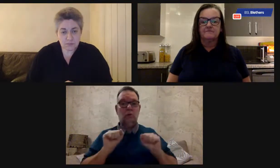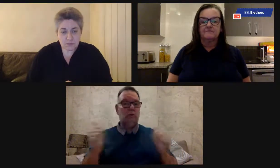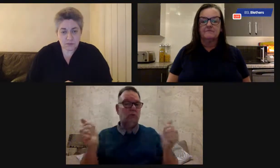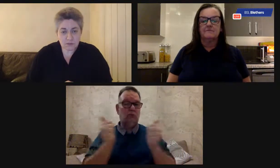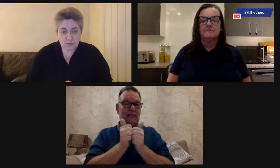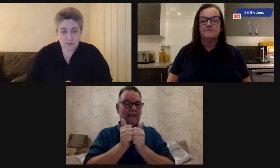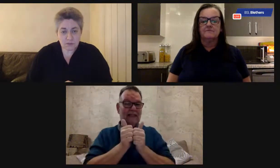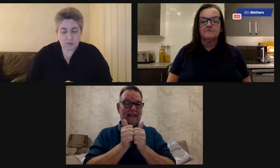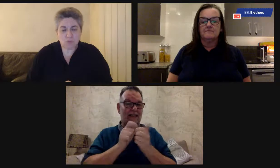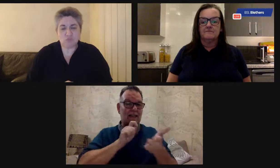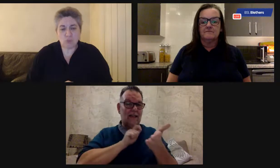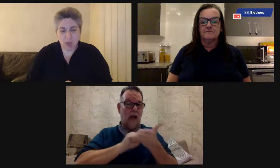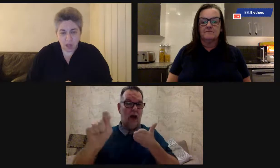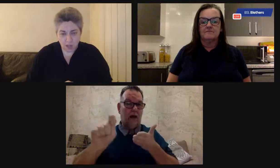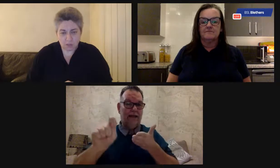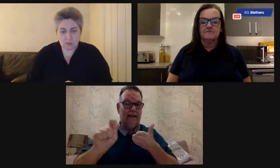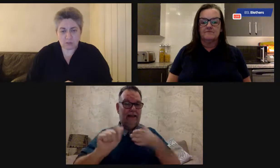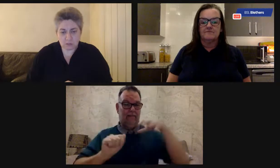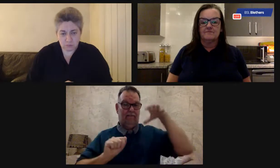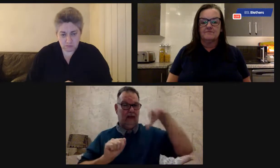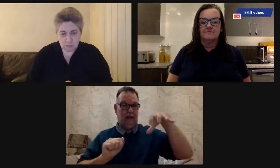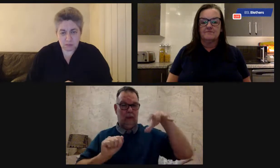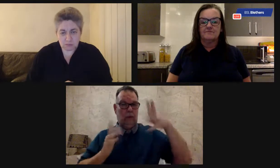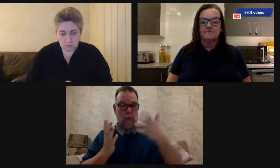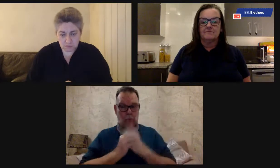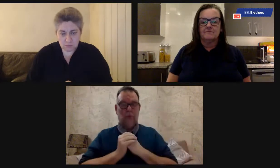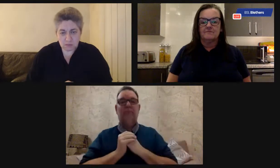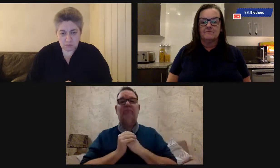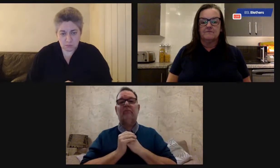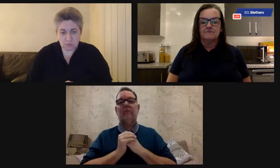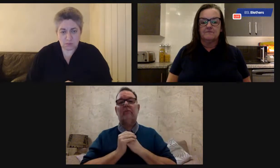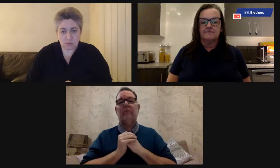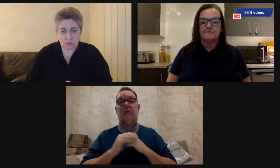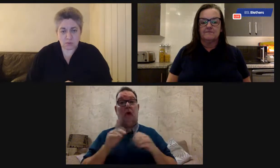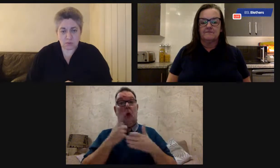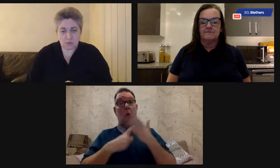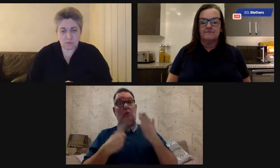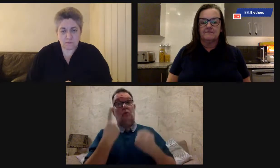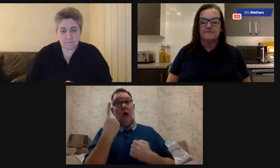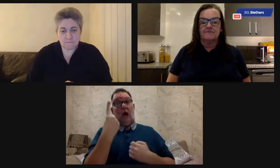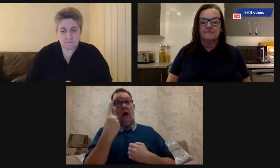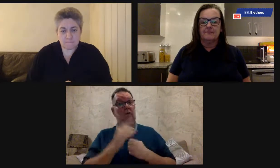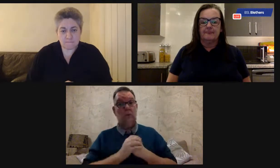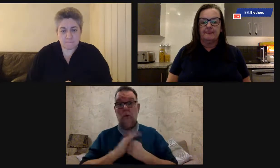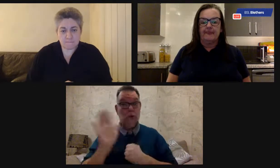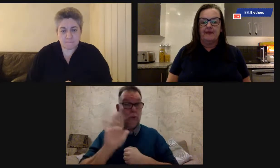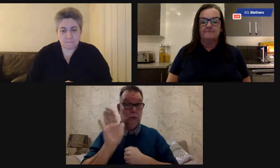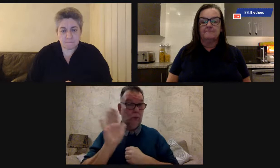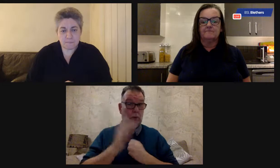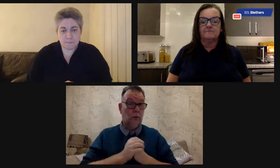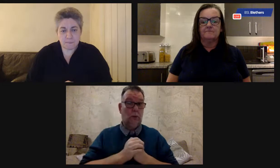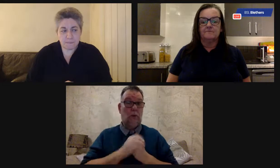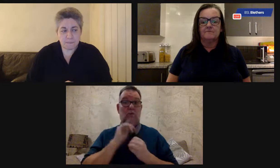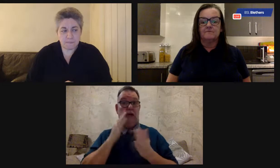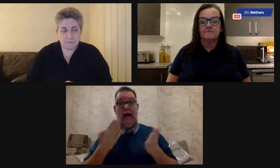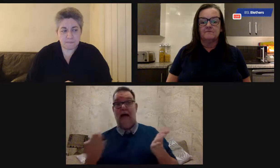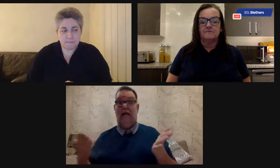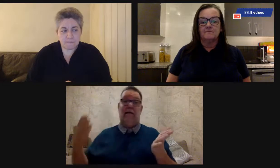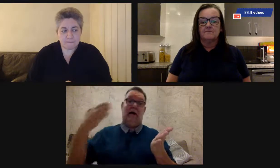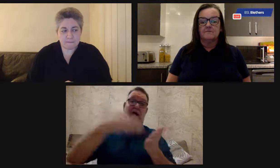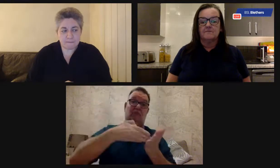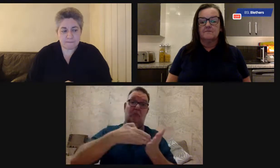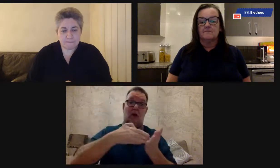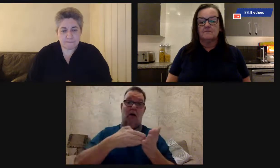anniversary. At the moment, we have a venue, but the contracts and things like that have not been signed, sealed, and